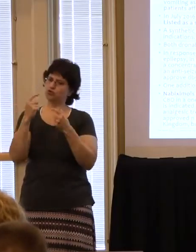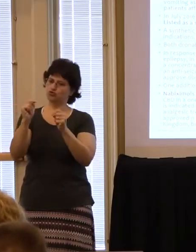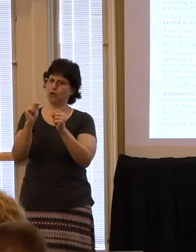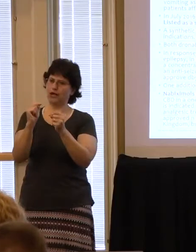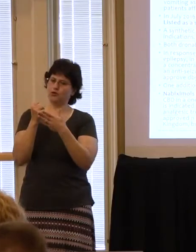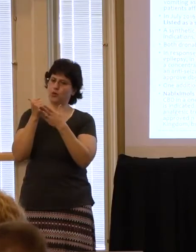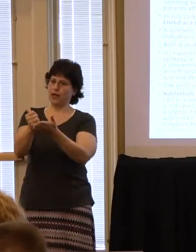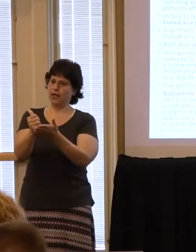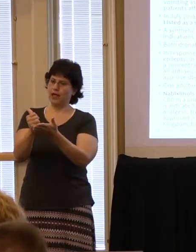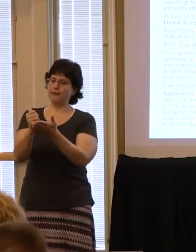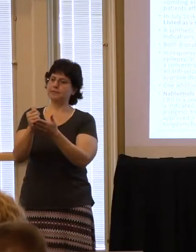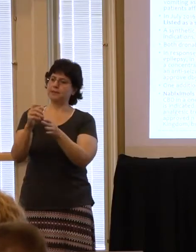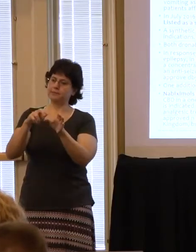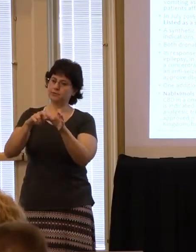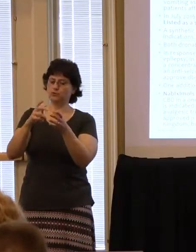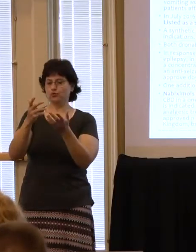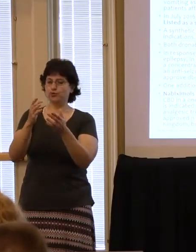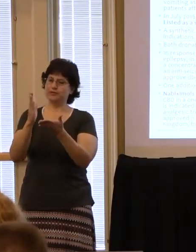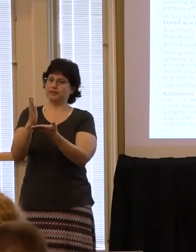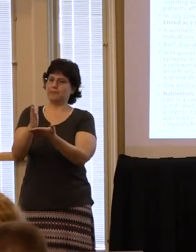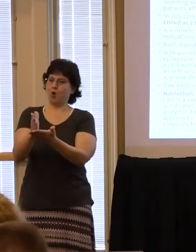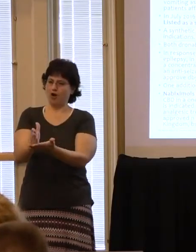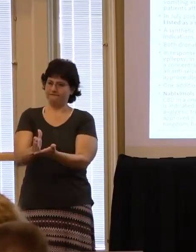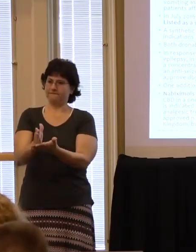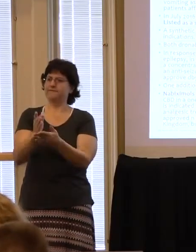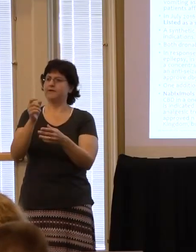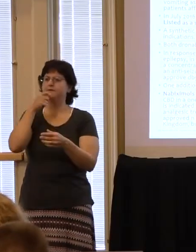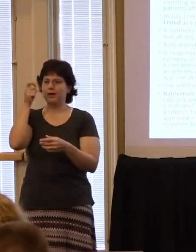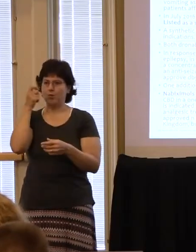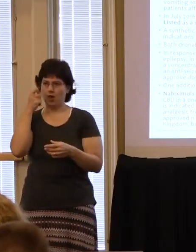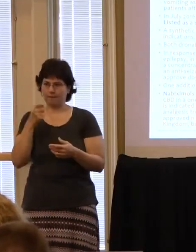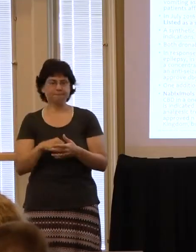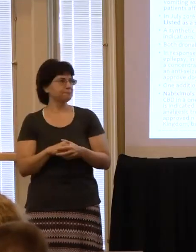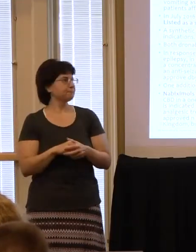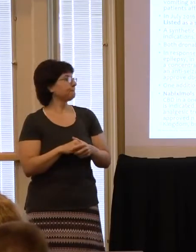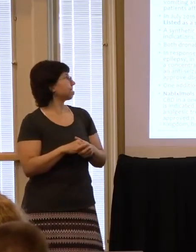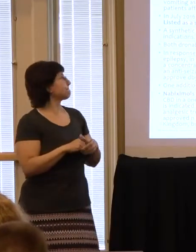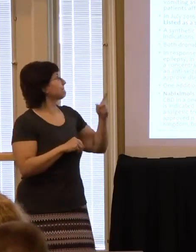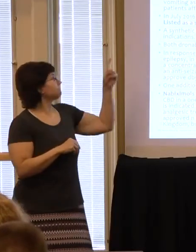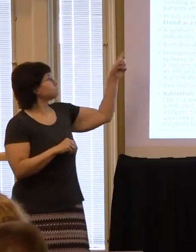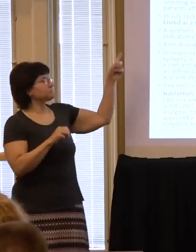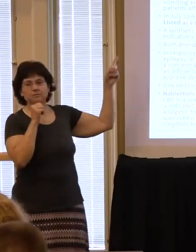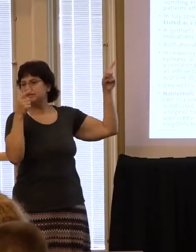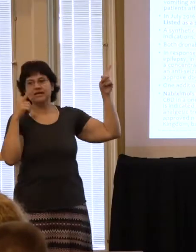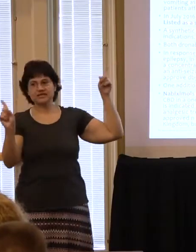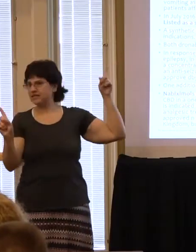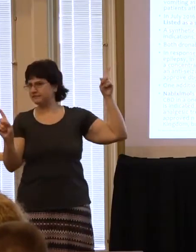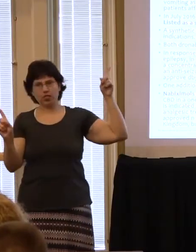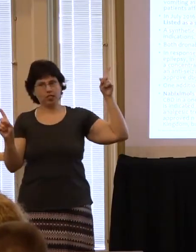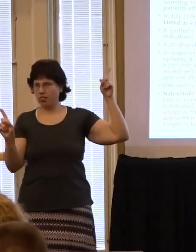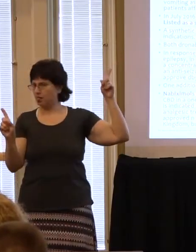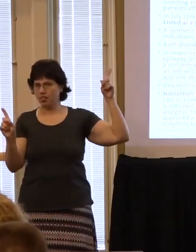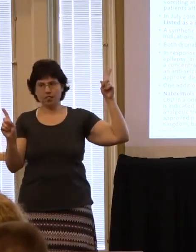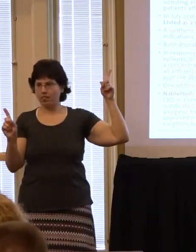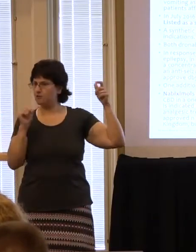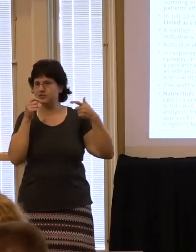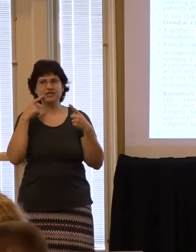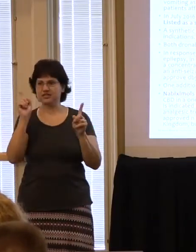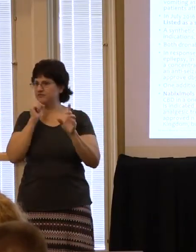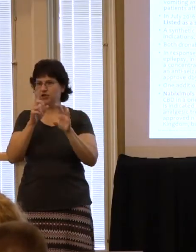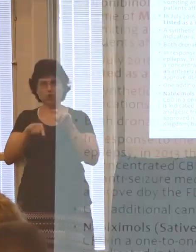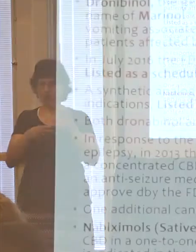to help them come off the smoked marijuana. It was not successful. They could not quit.